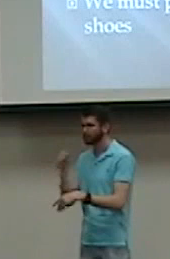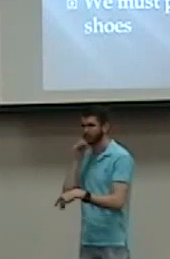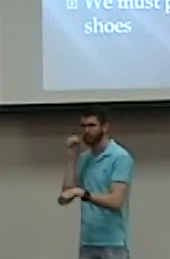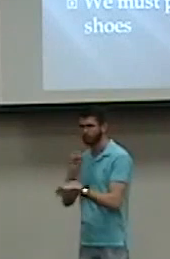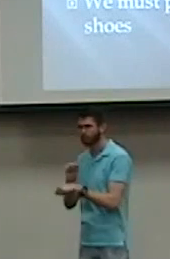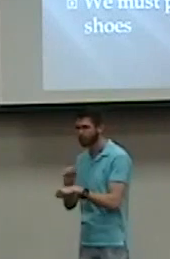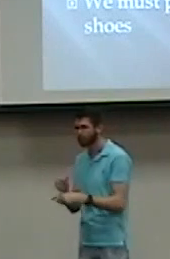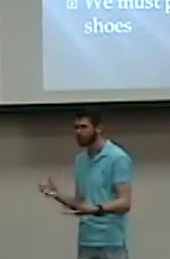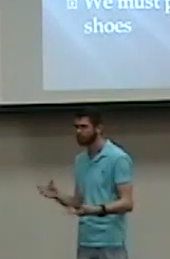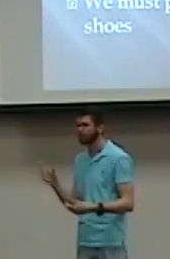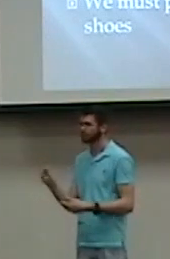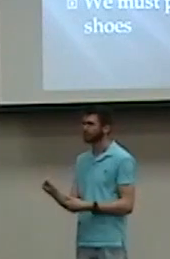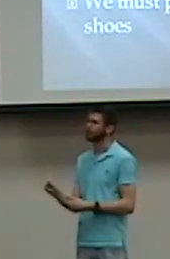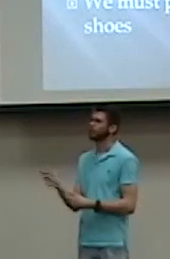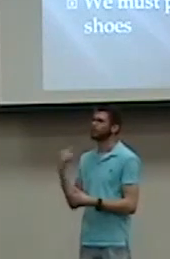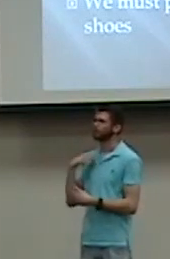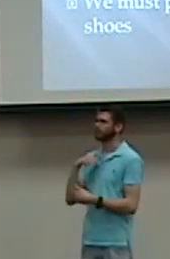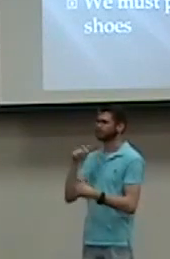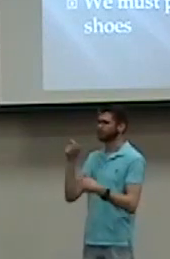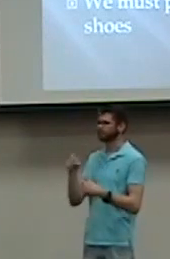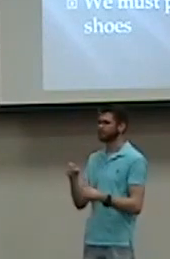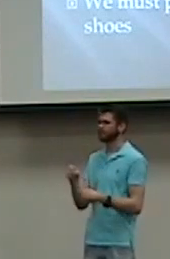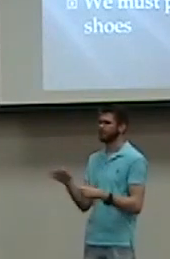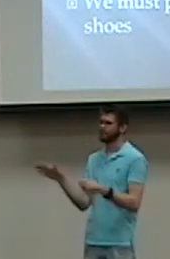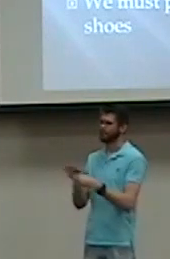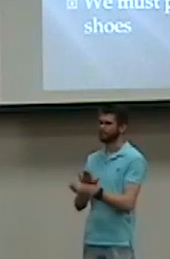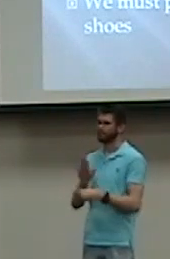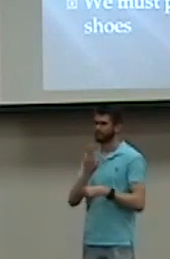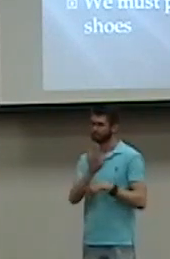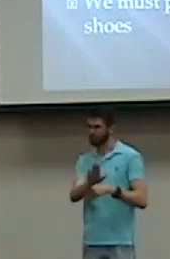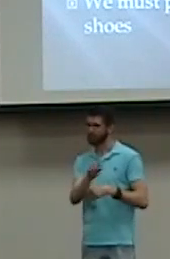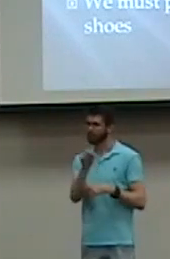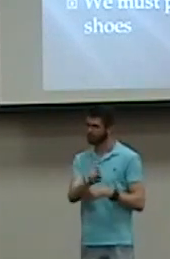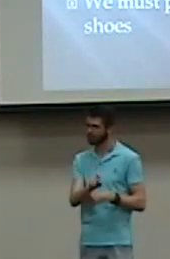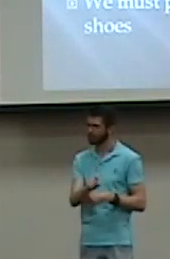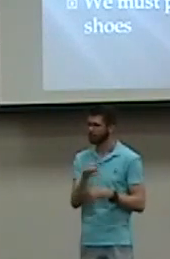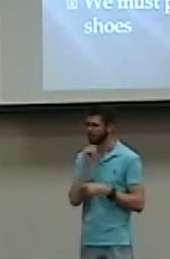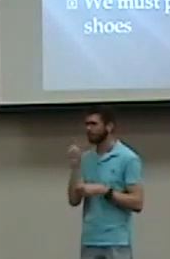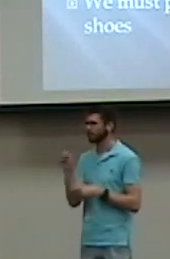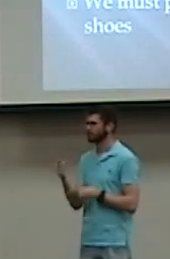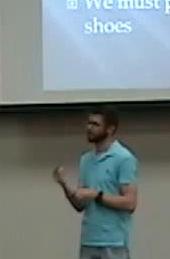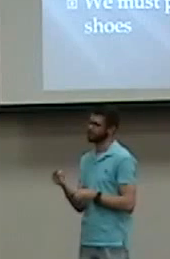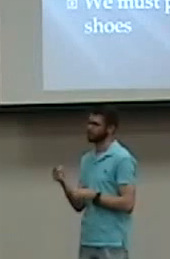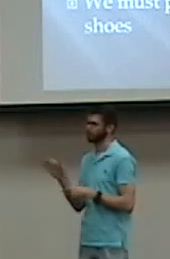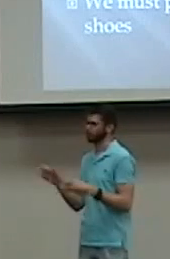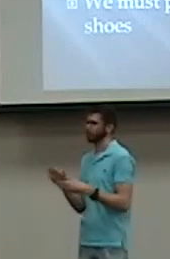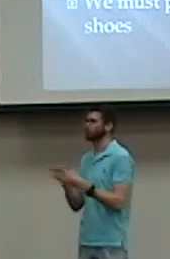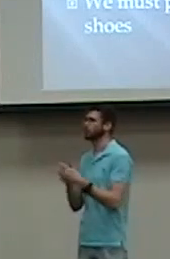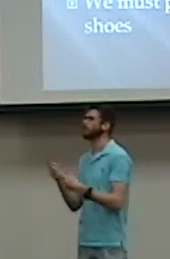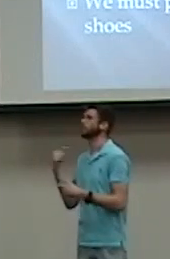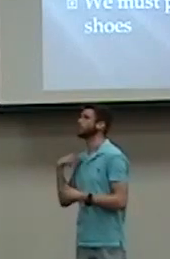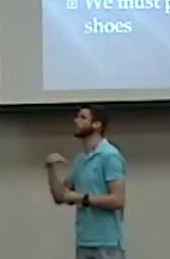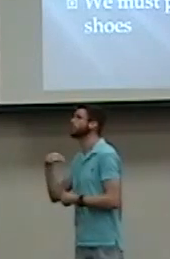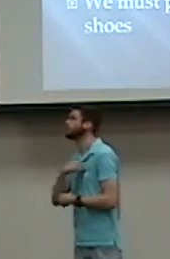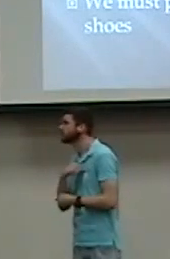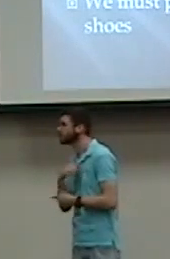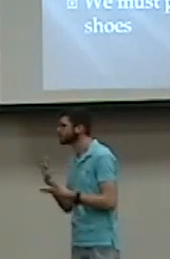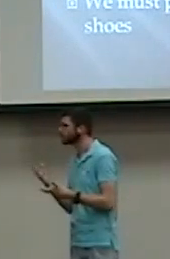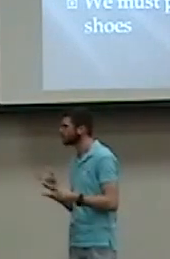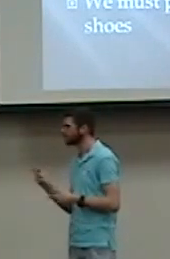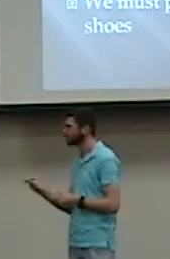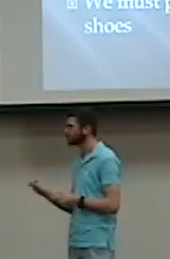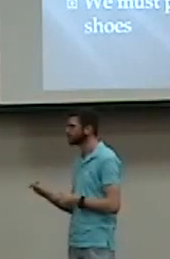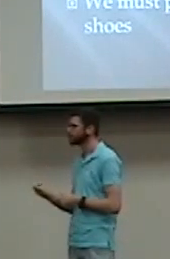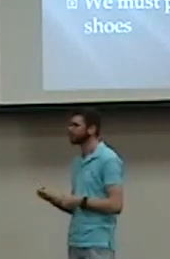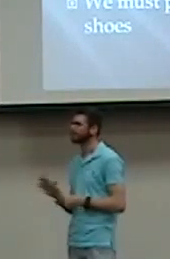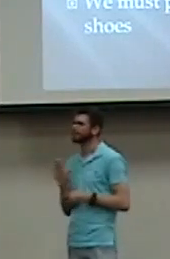their need where it is, not just do something. So put yourself in their shoes and encourage them how